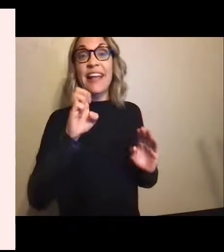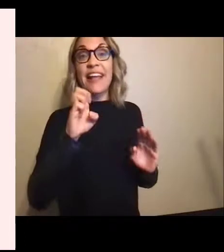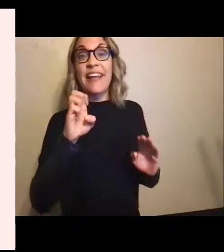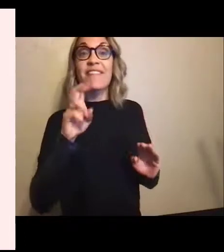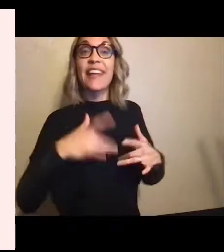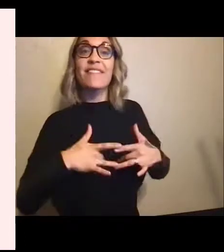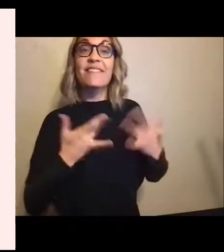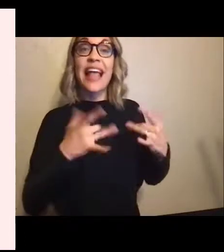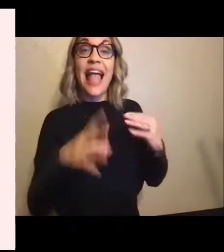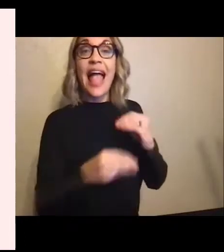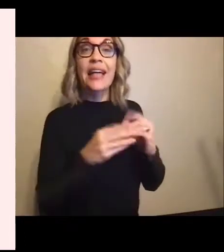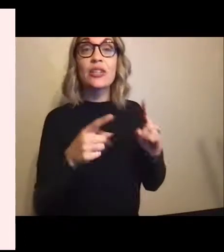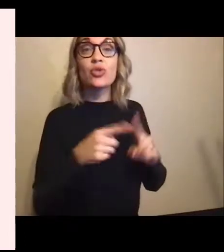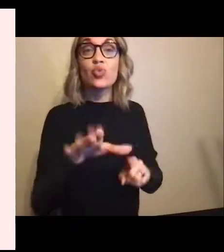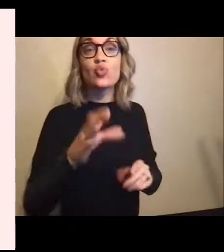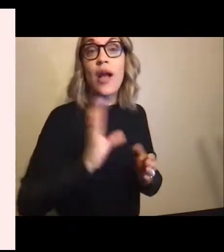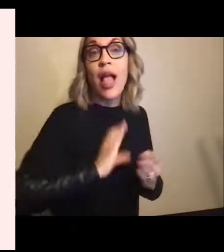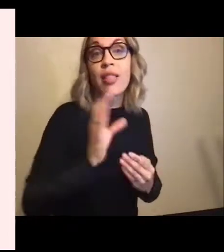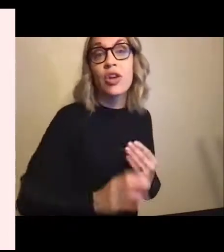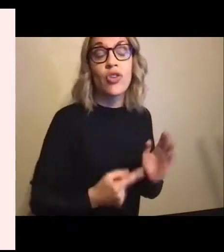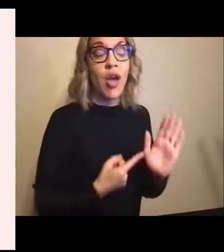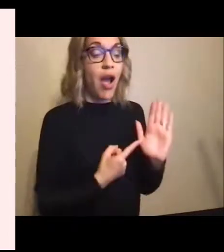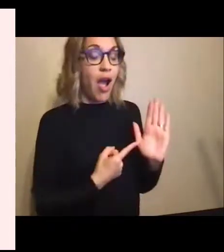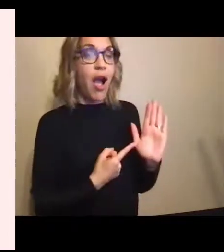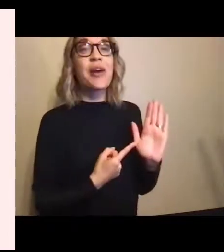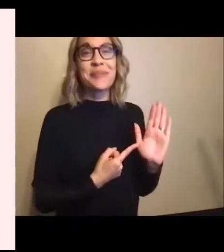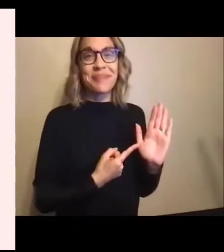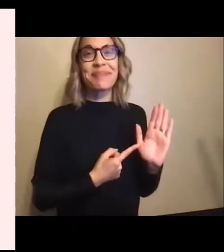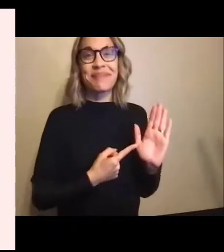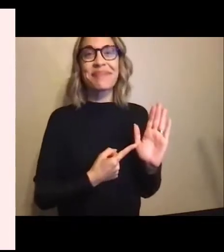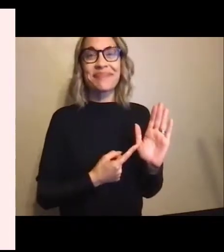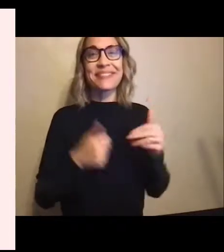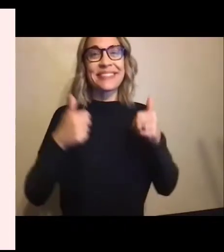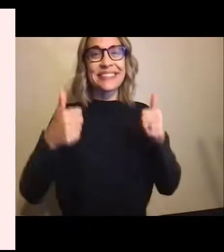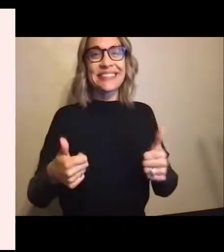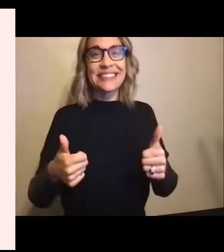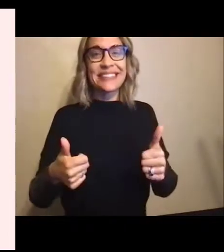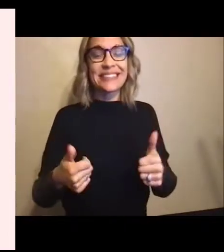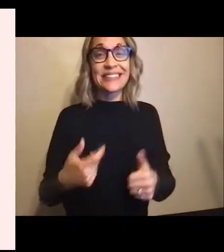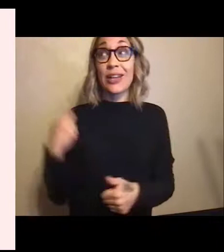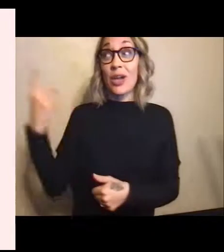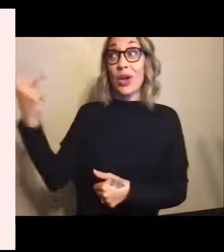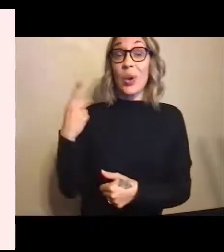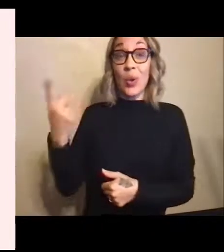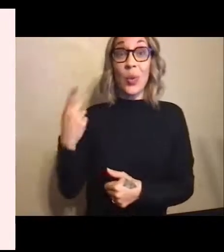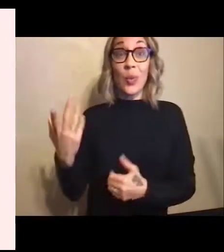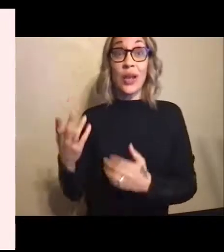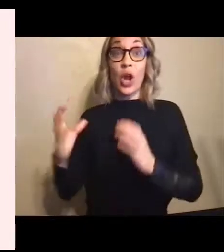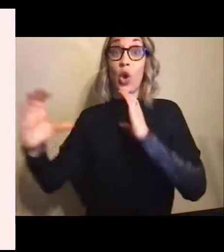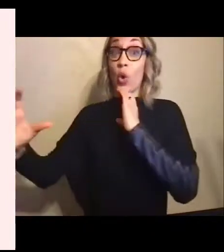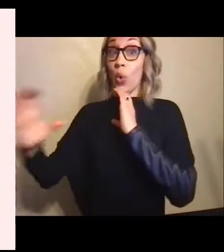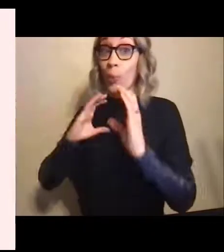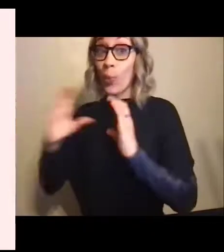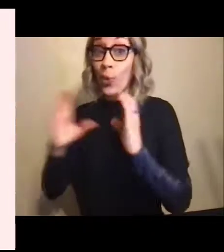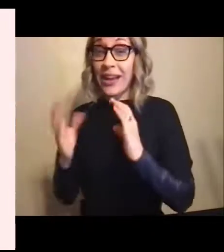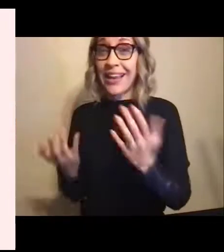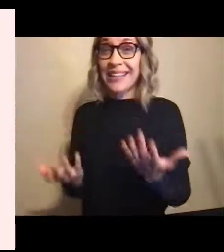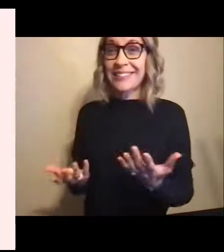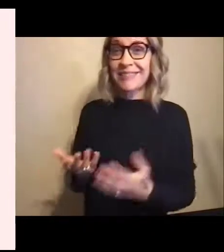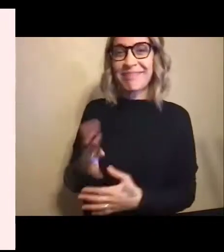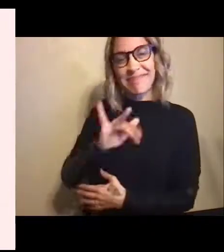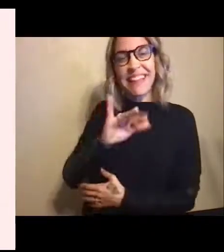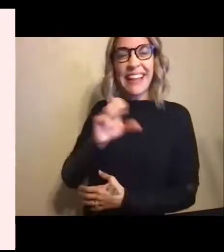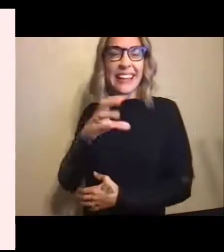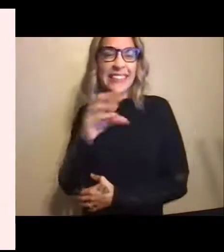I know that I'll be taking the car in. There's an event added to my calendar. I can see what it is and who added it. And then we're on the same